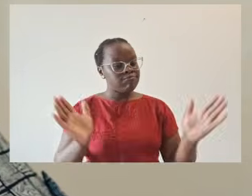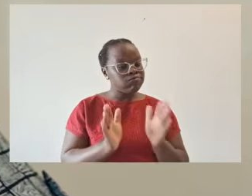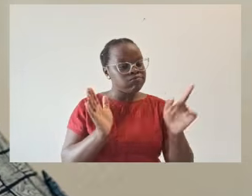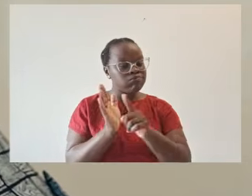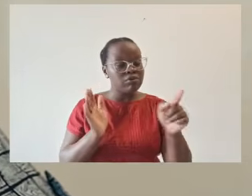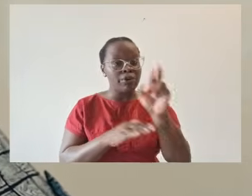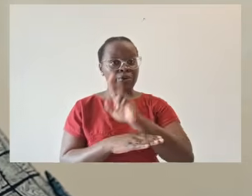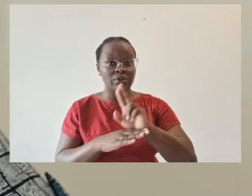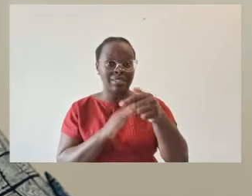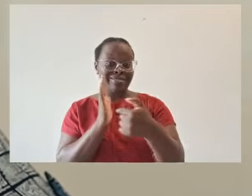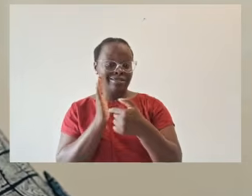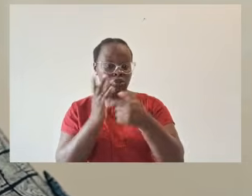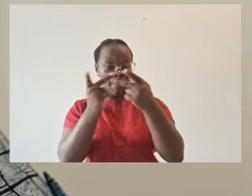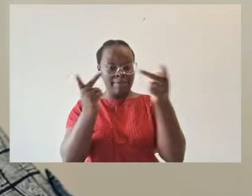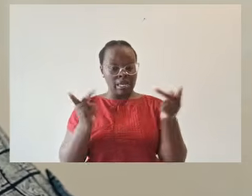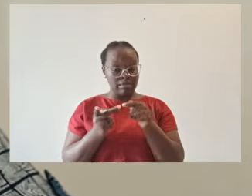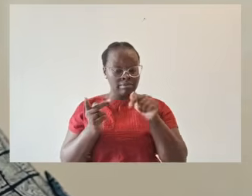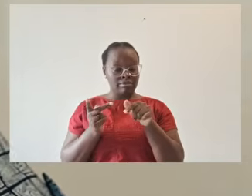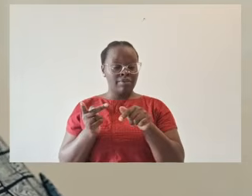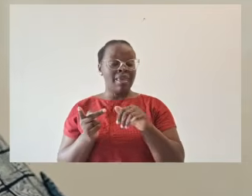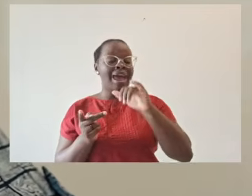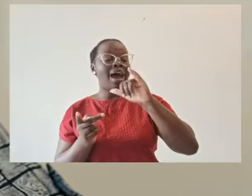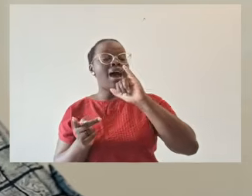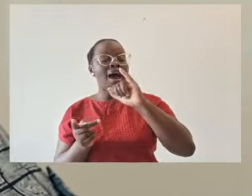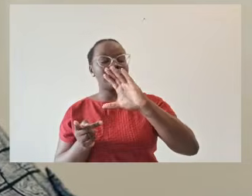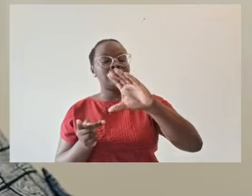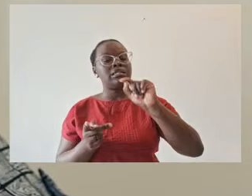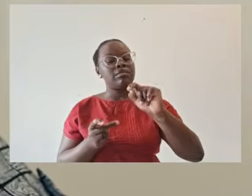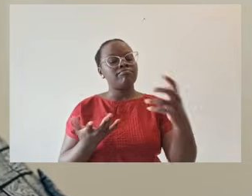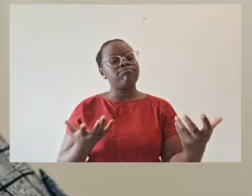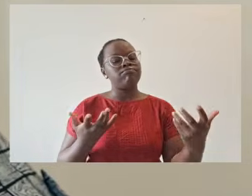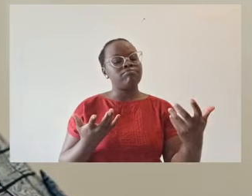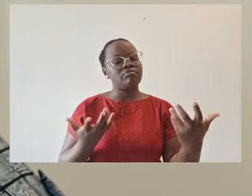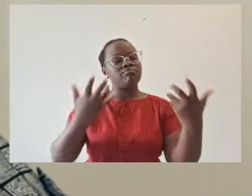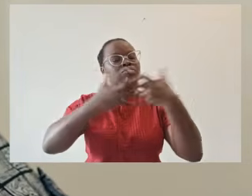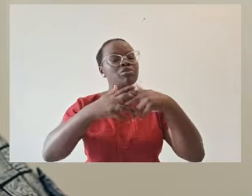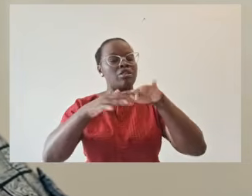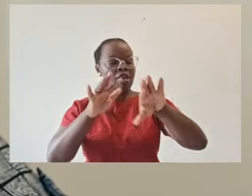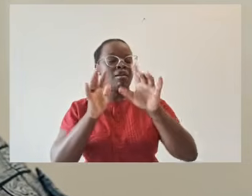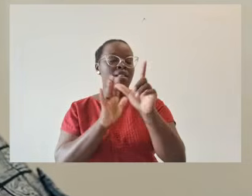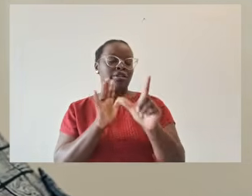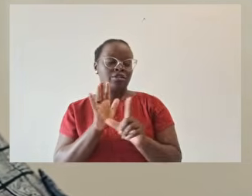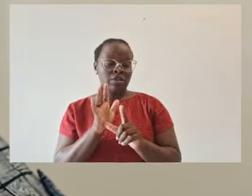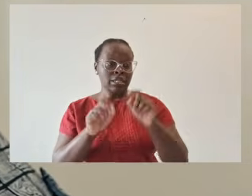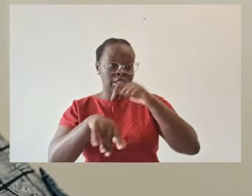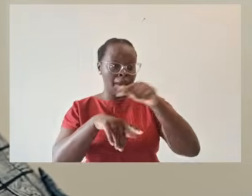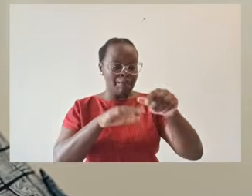digital platform, and that is the ICT integration into their lessons. So whenever they are teaching,